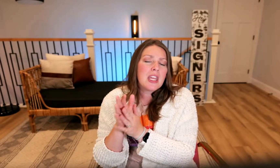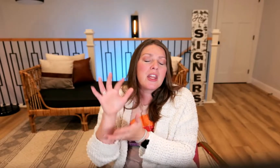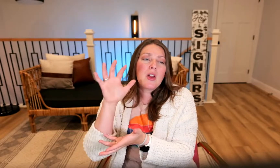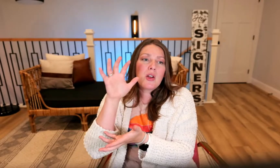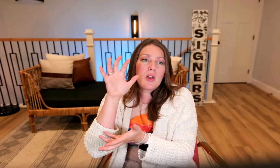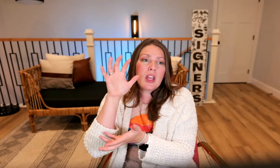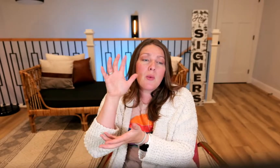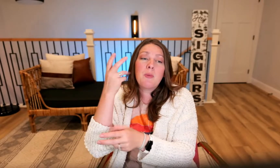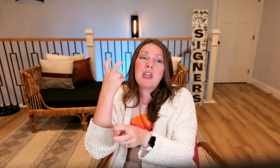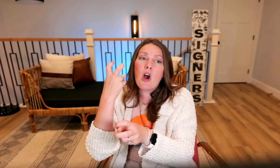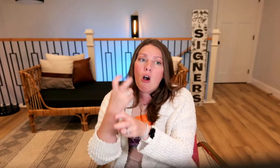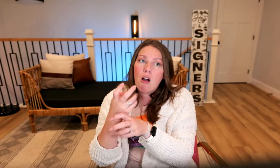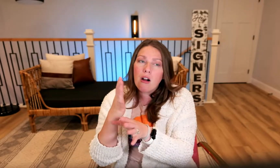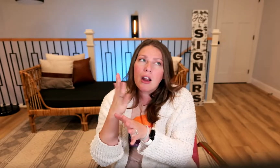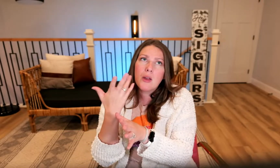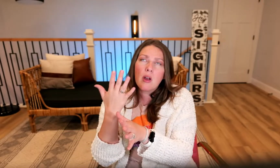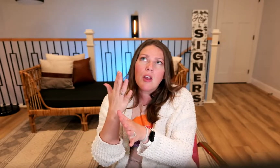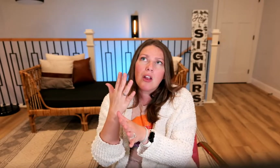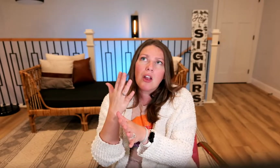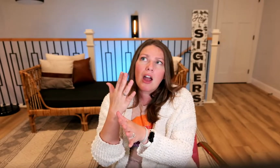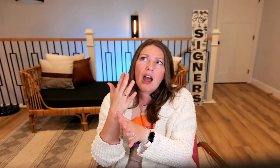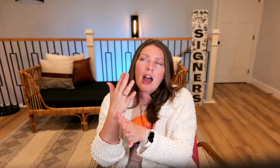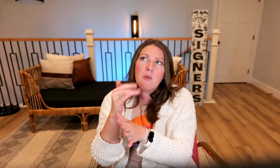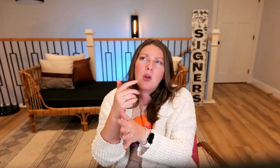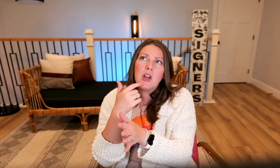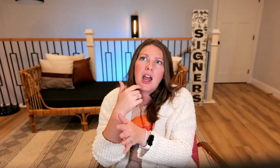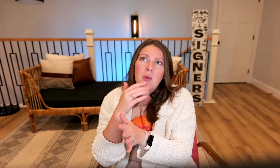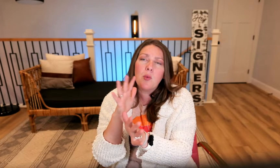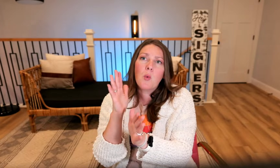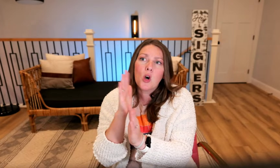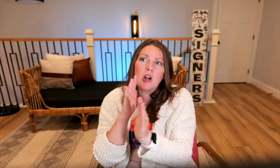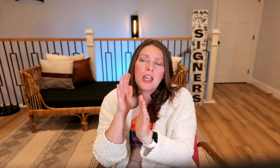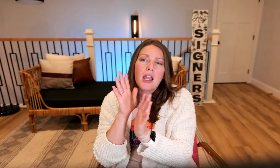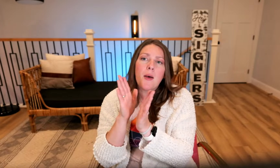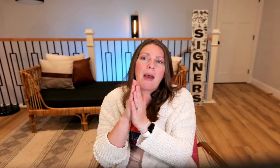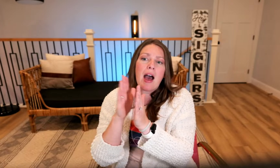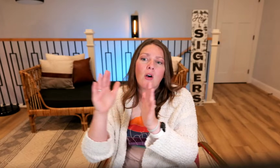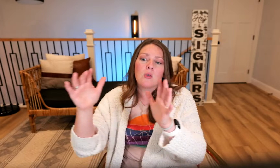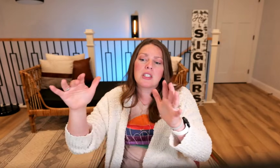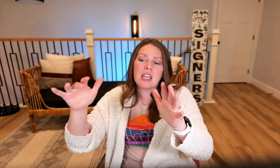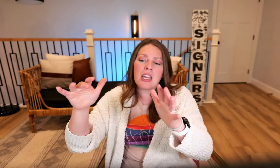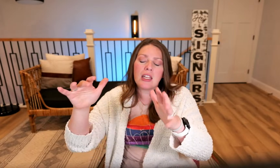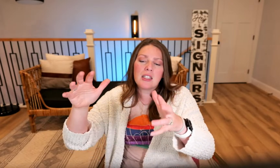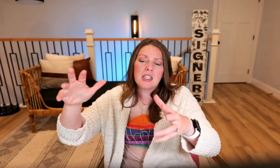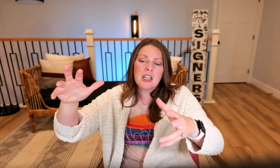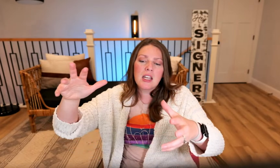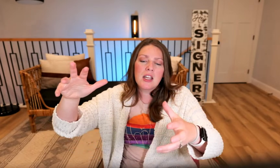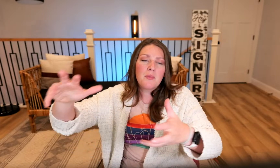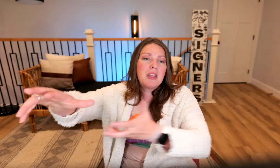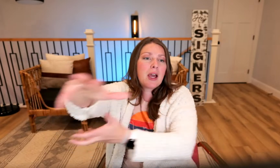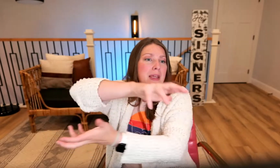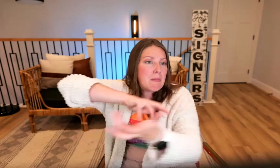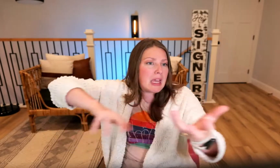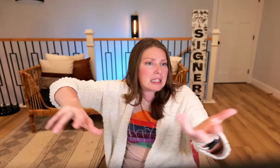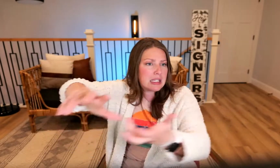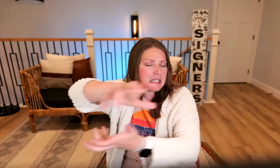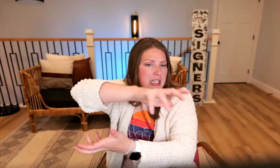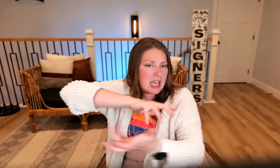It would be hard. I would worry about it becoming mixed